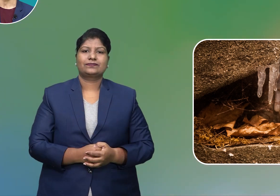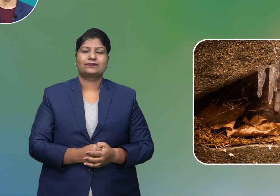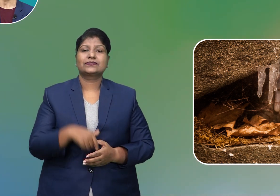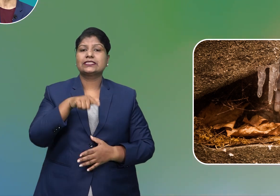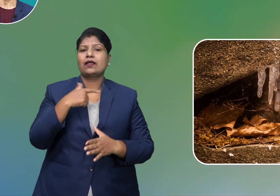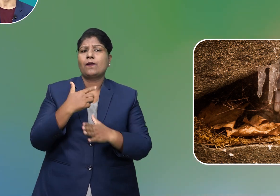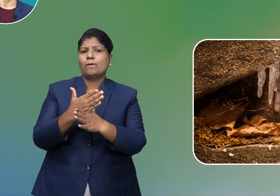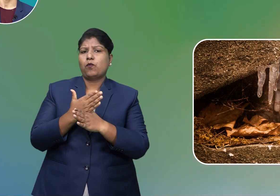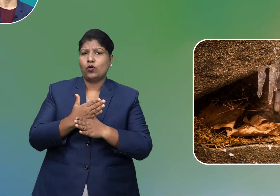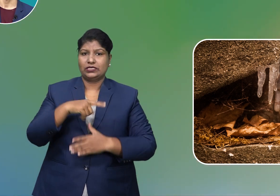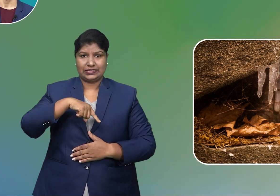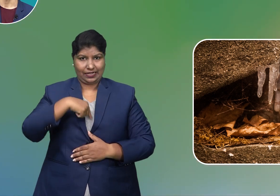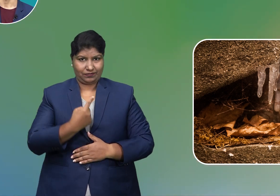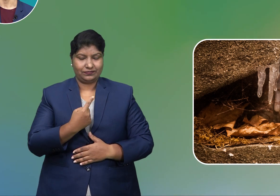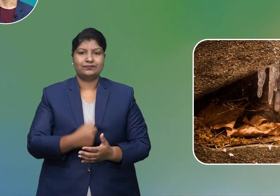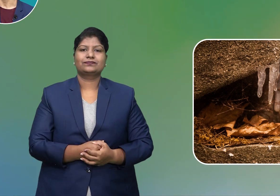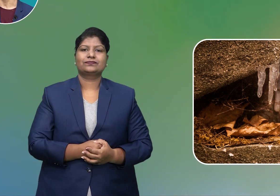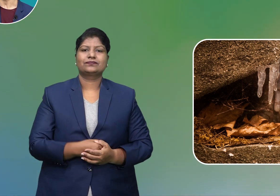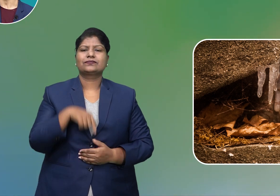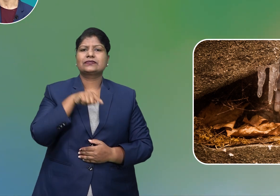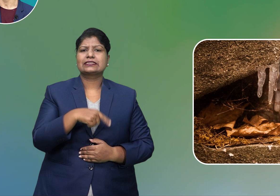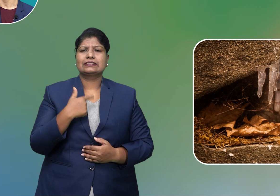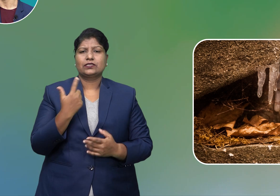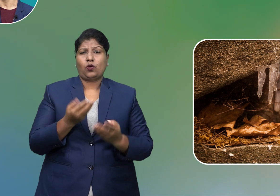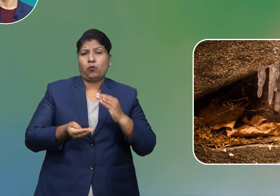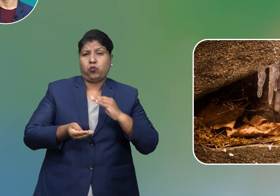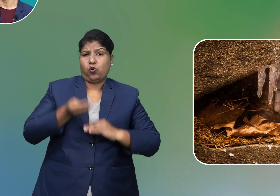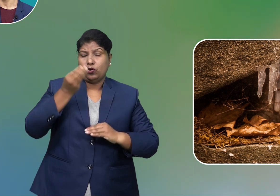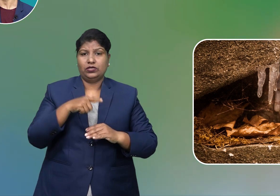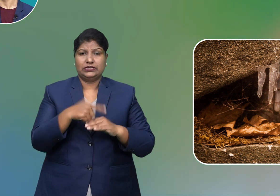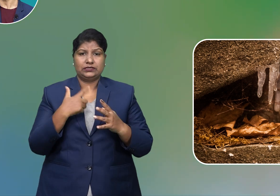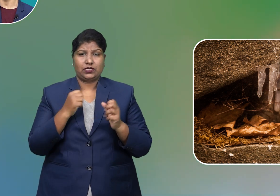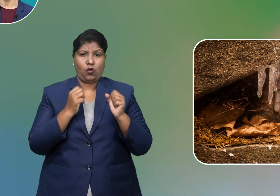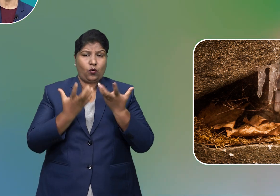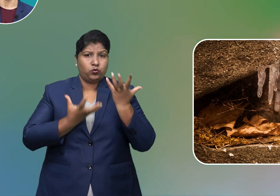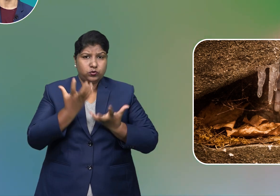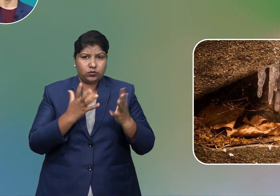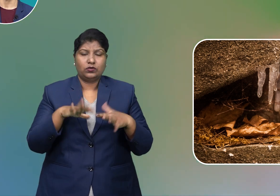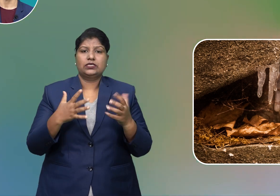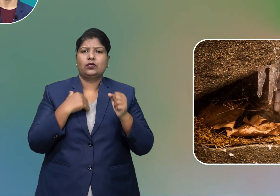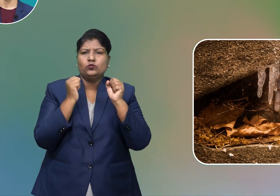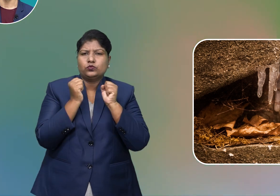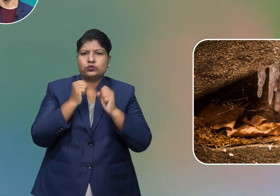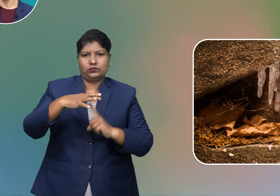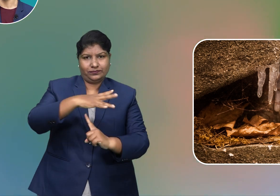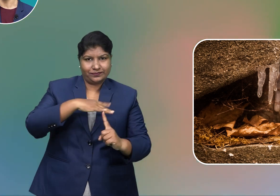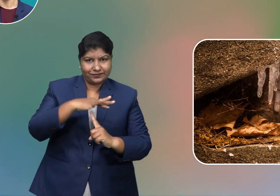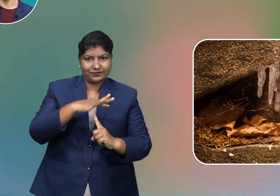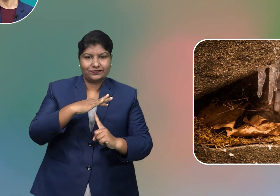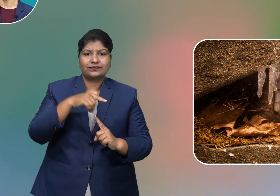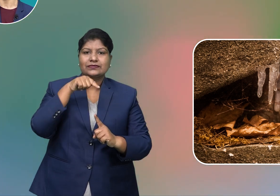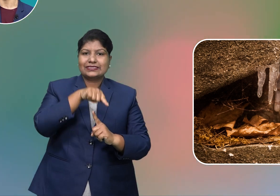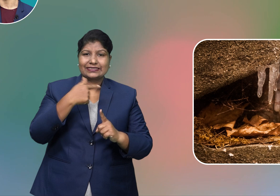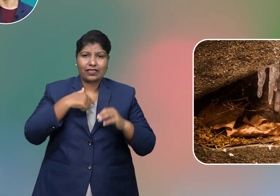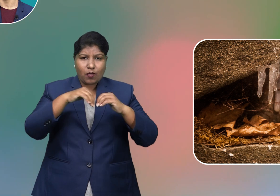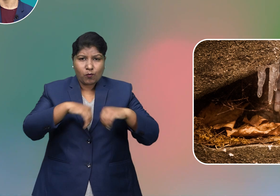To protect themselves from the extremes of hot and cold conditions, they burrow